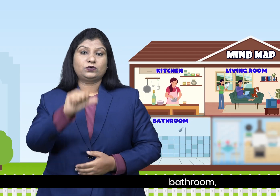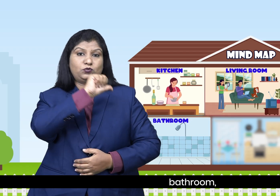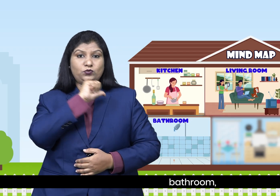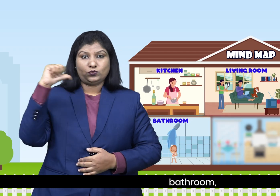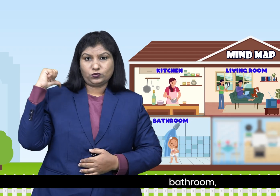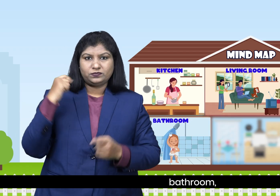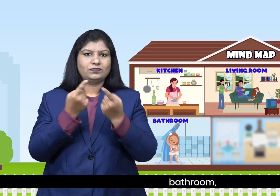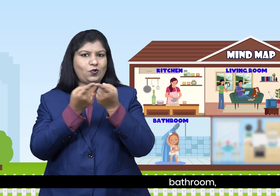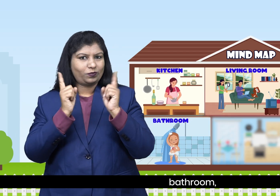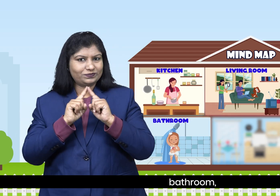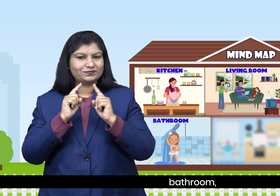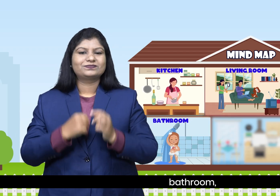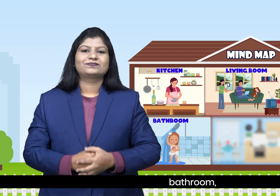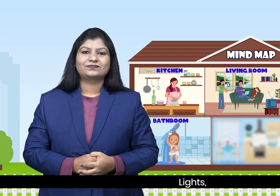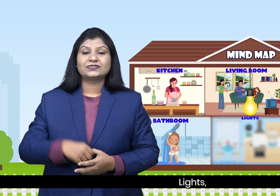bathroom,